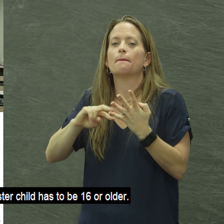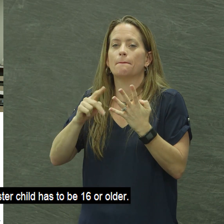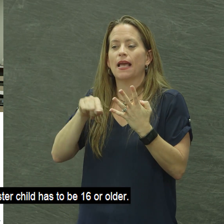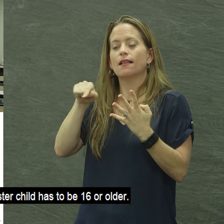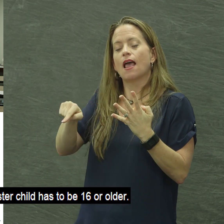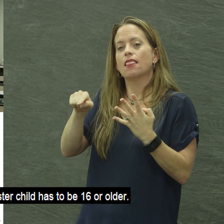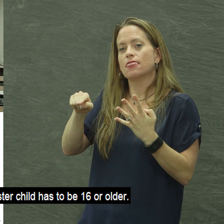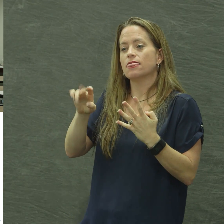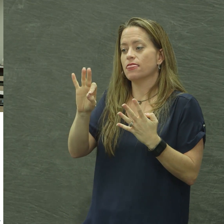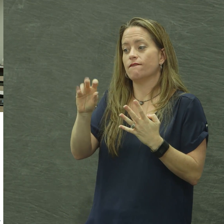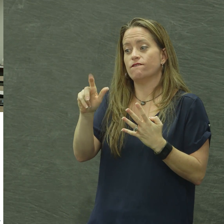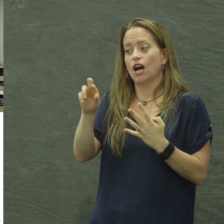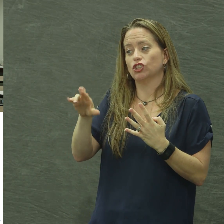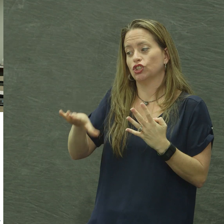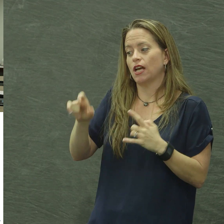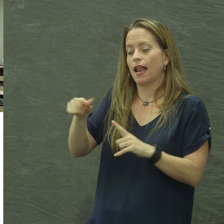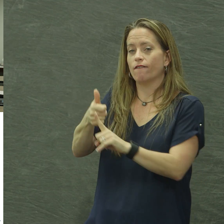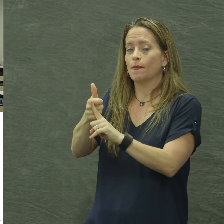or older.